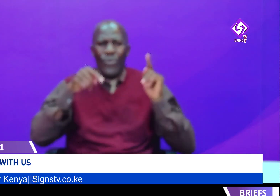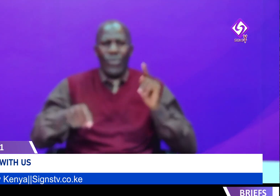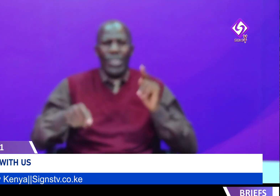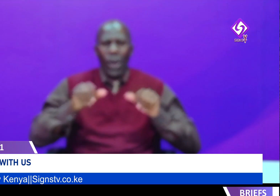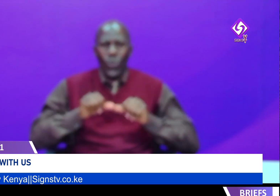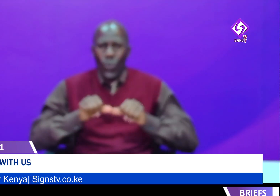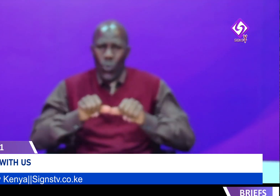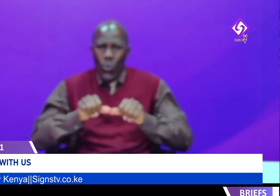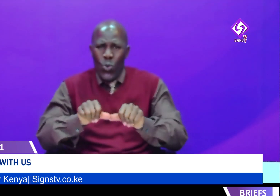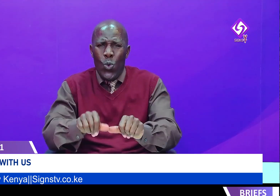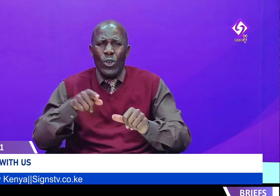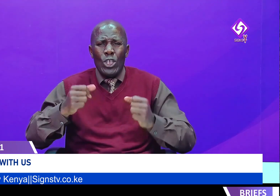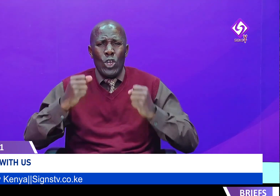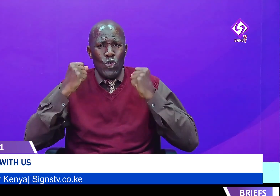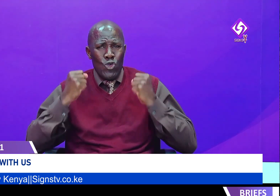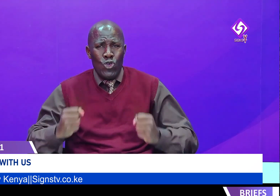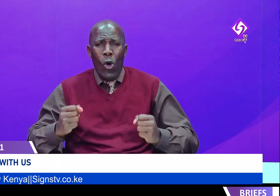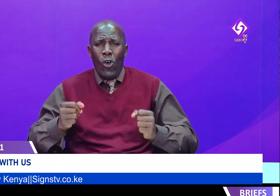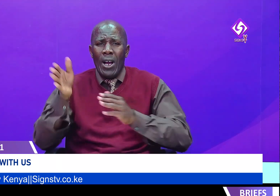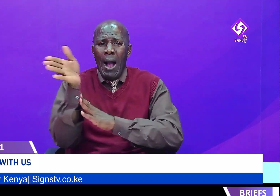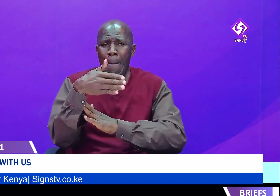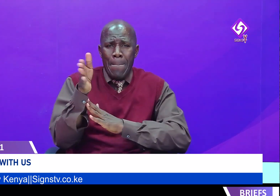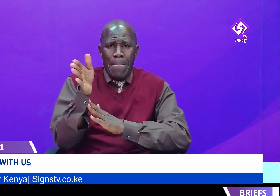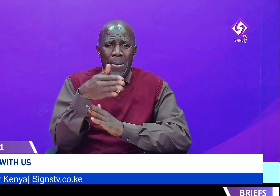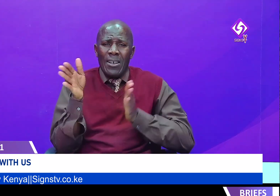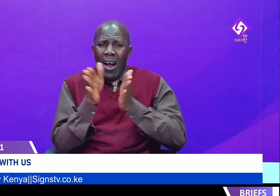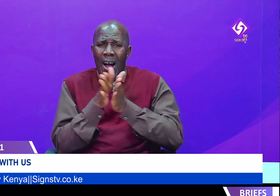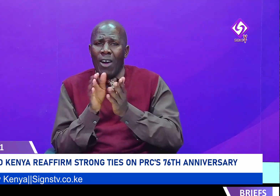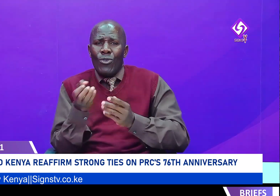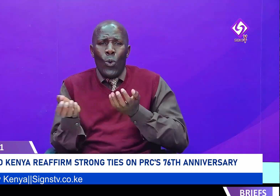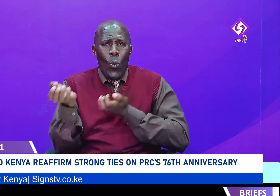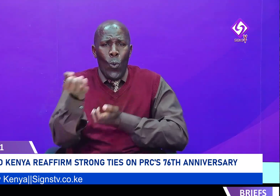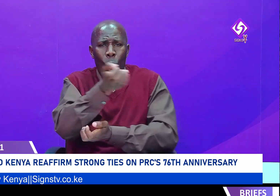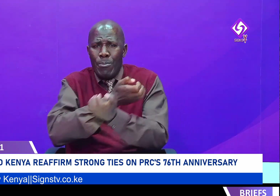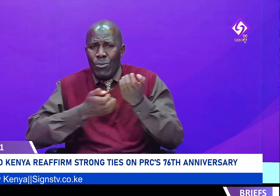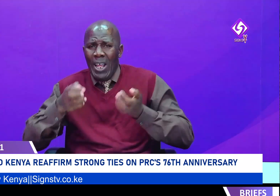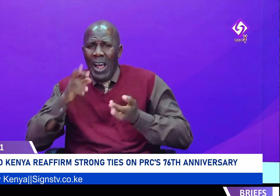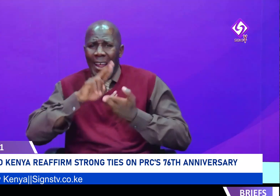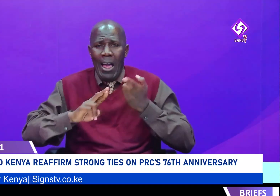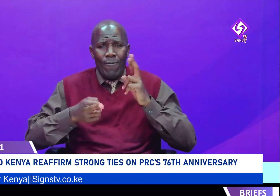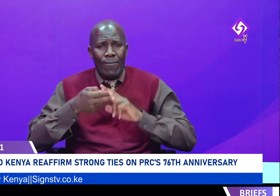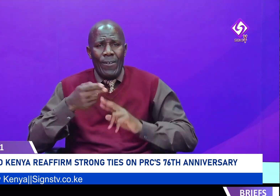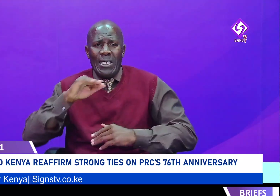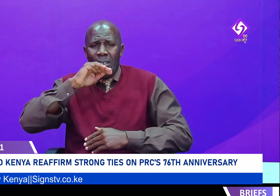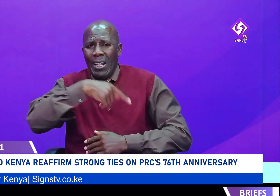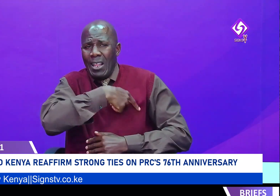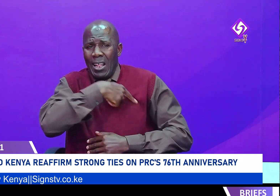China and Kenya have once again affirmed their continuous strengthening diplomatic and economic relationship as